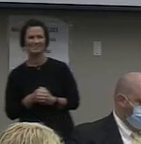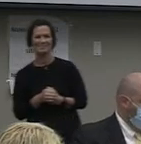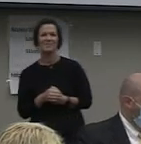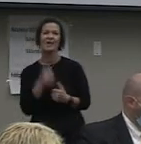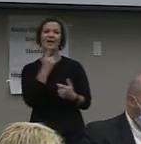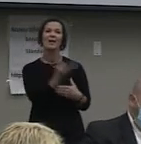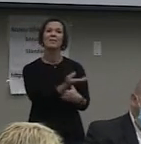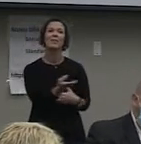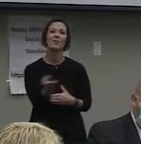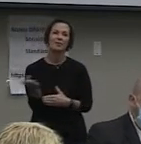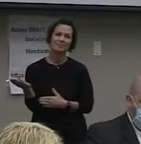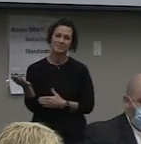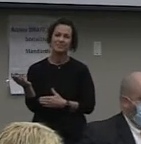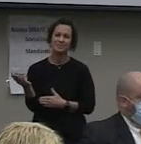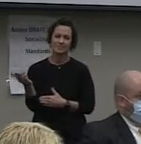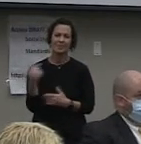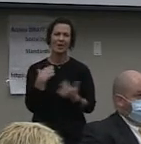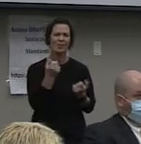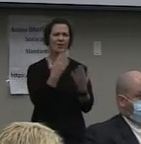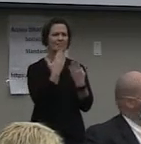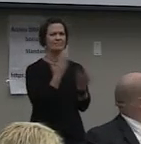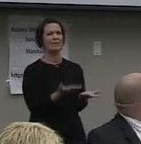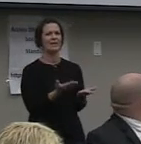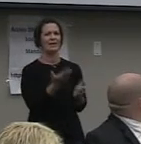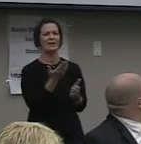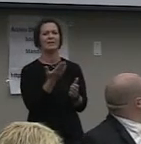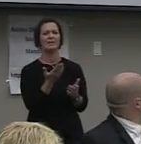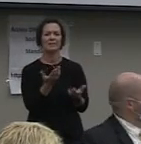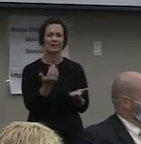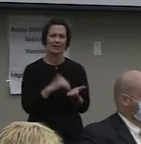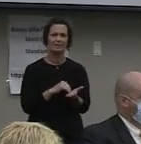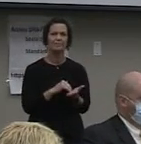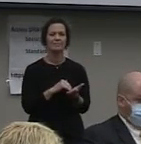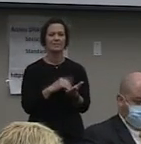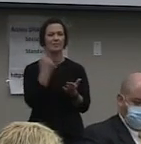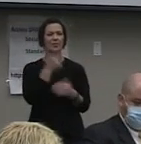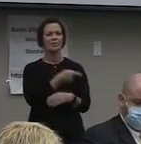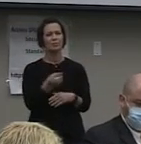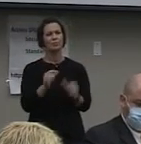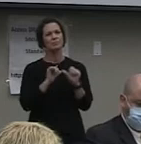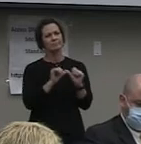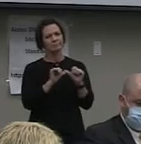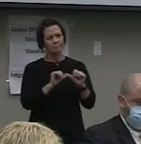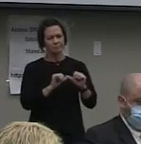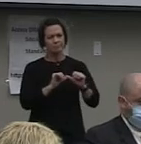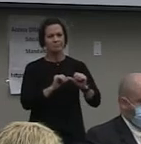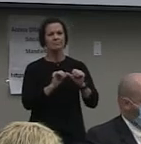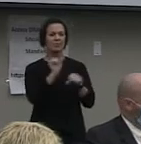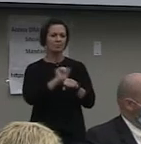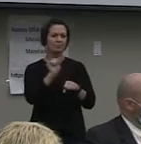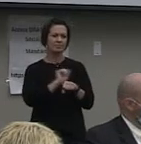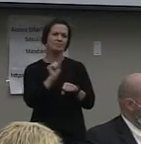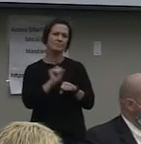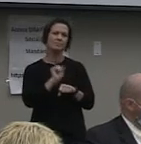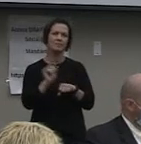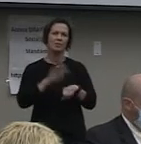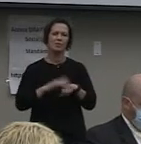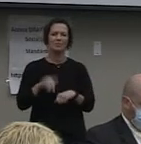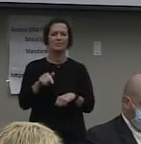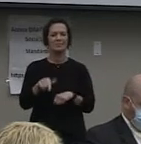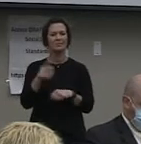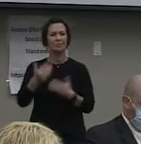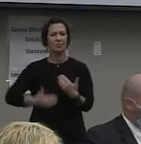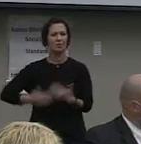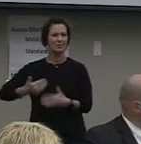Hey, good morning, everyone. Just want to thank you again for your continued efforts on this process. As